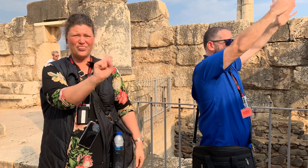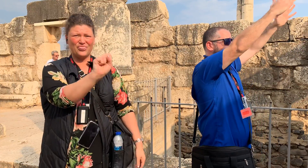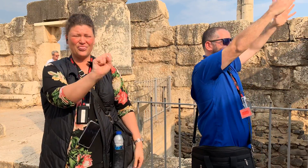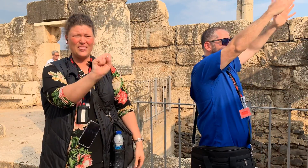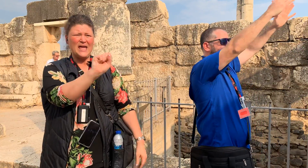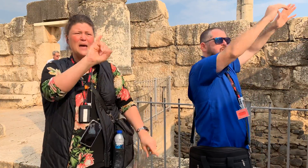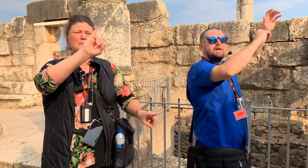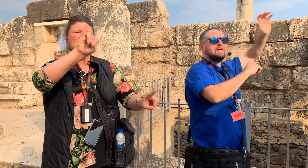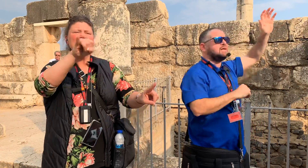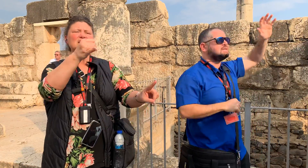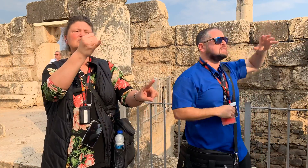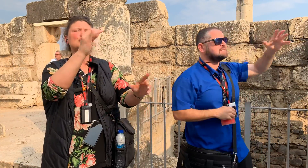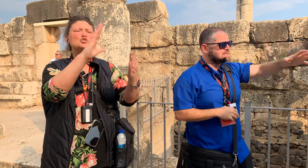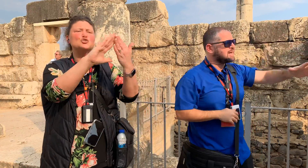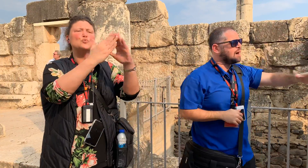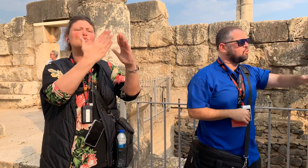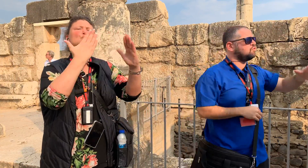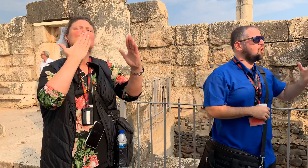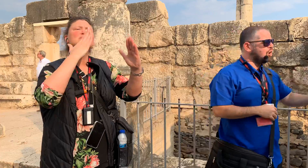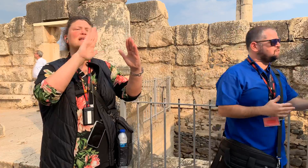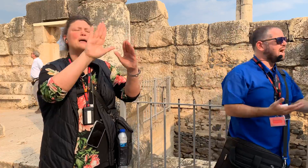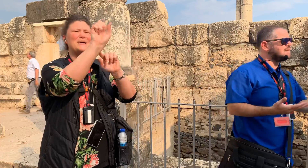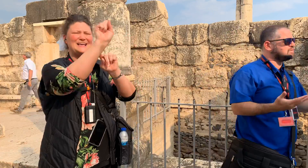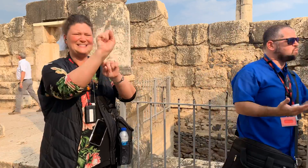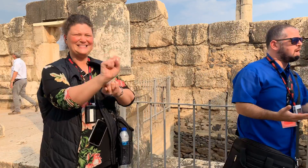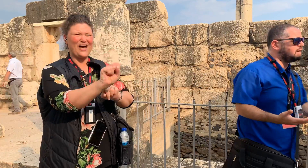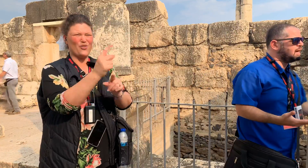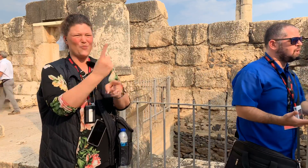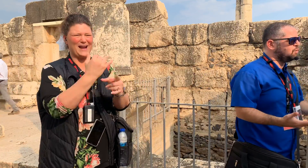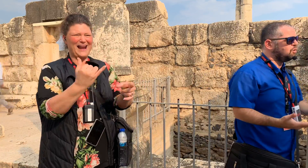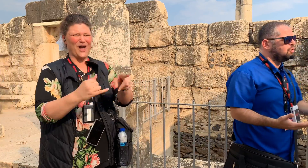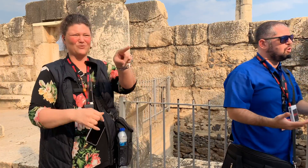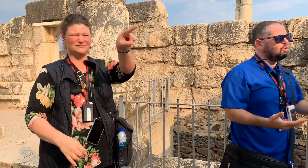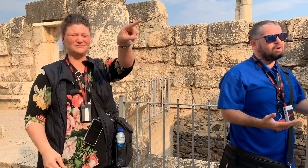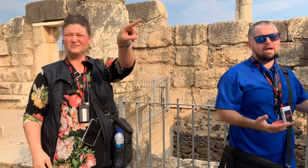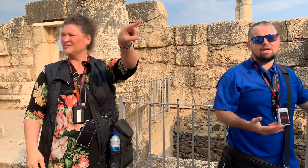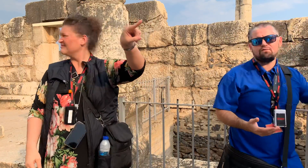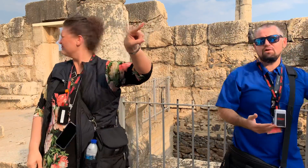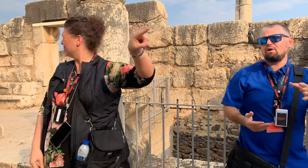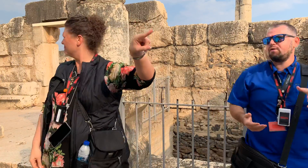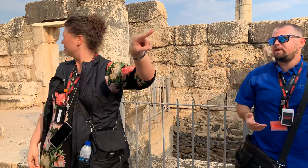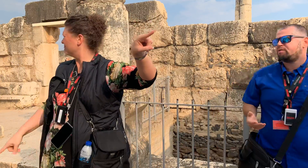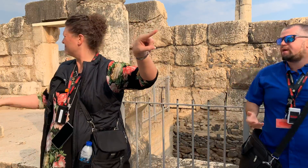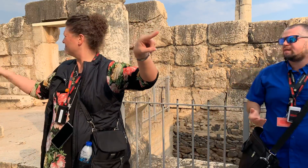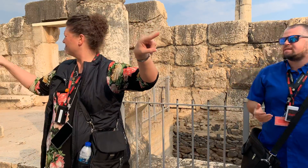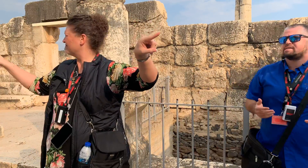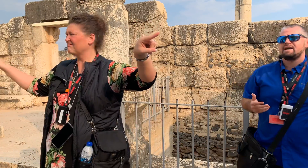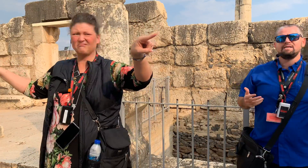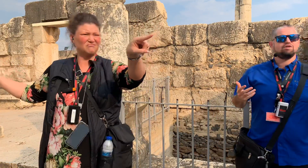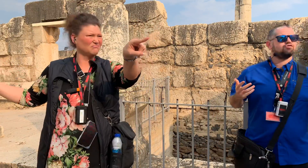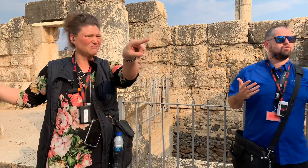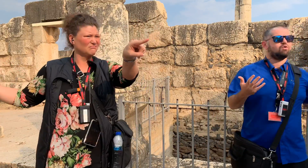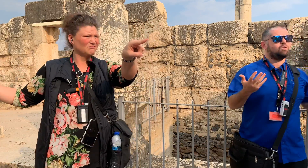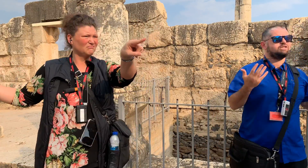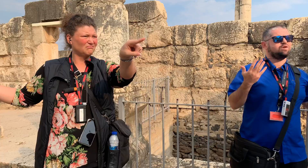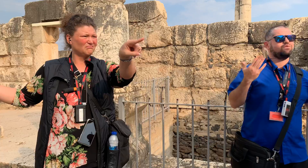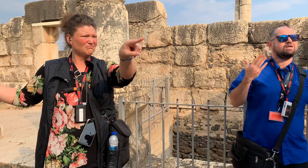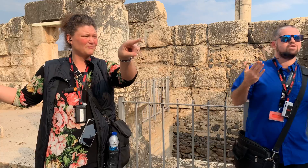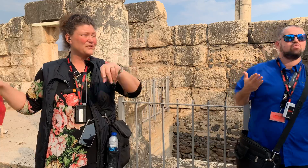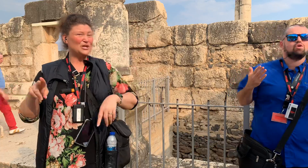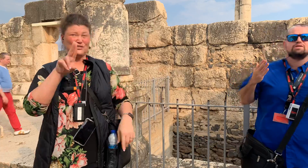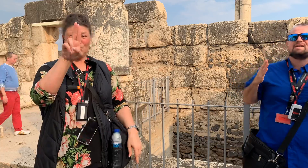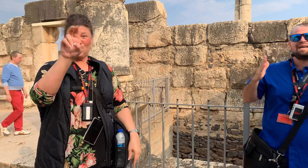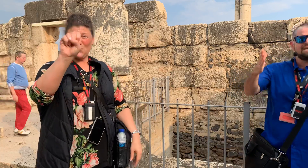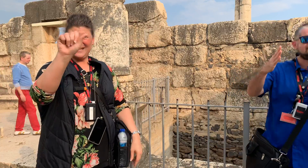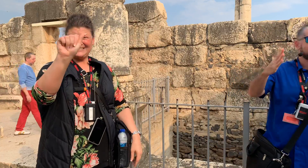because Jerusalem is south of us right now. Okay, if you are in the United States, you should pray with your